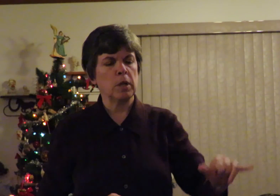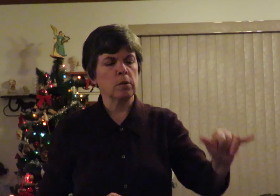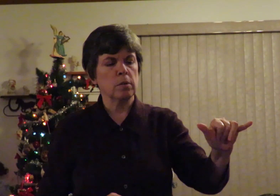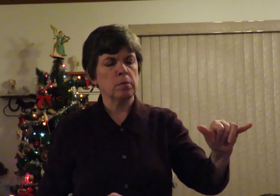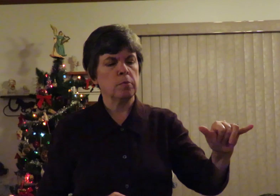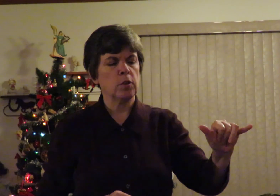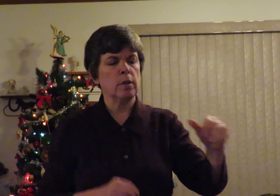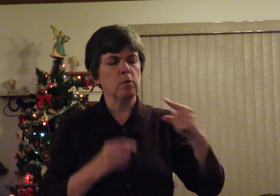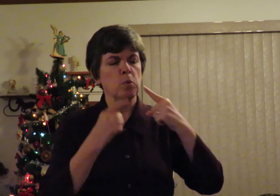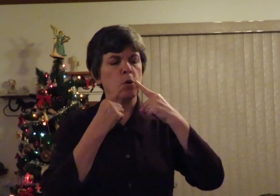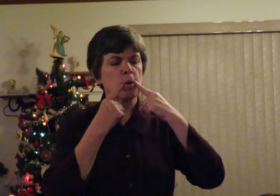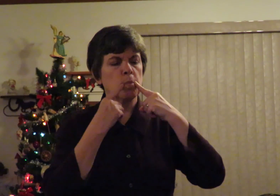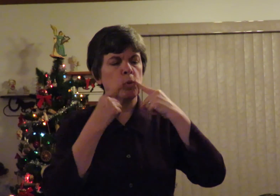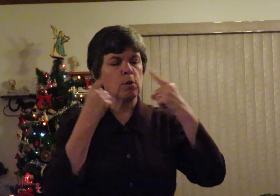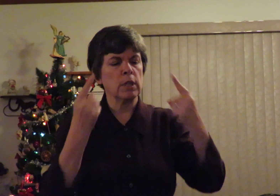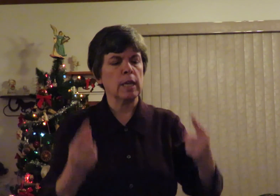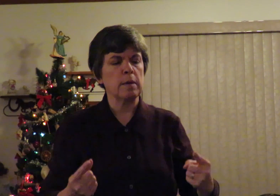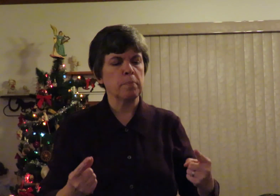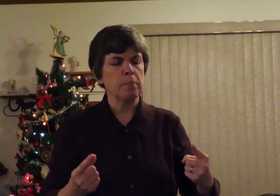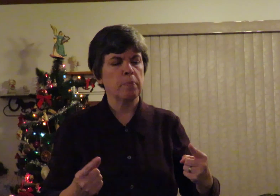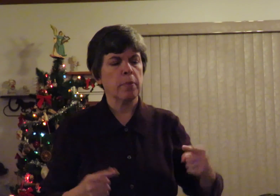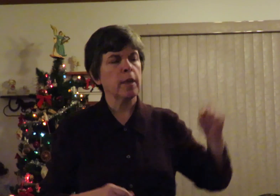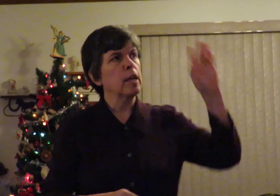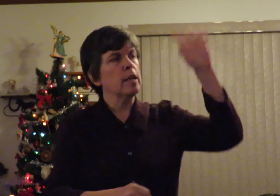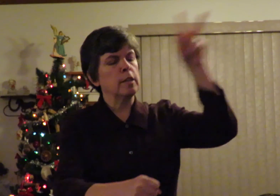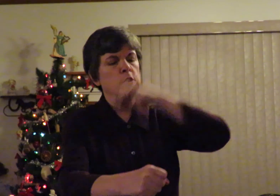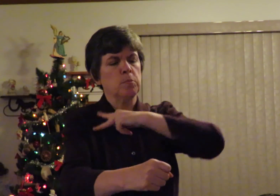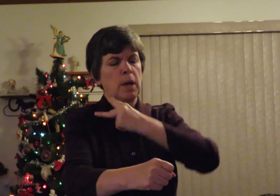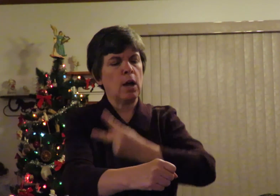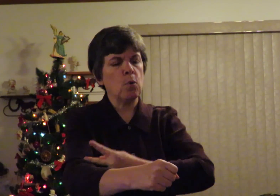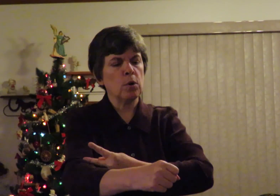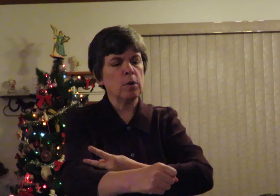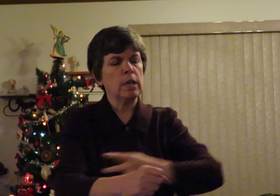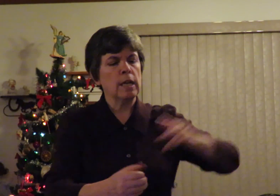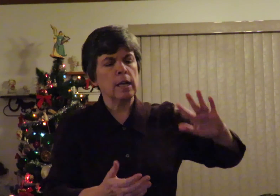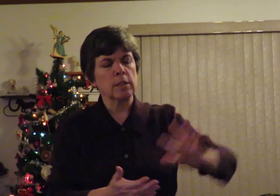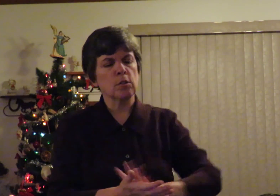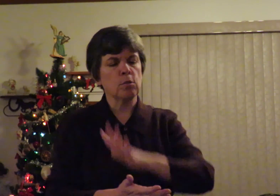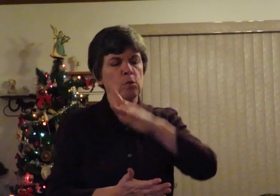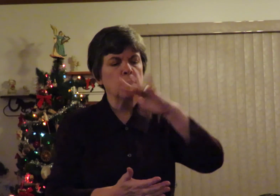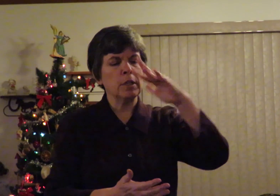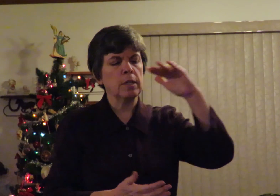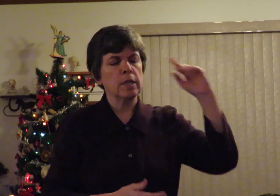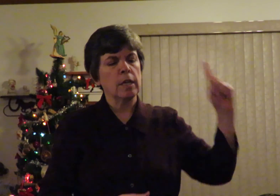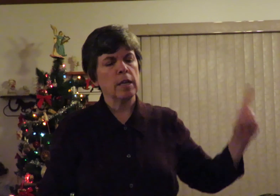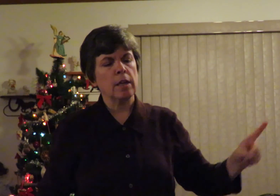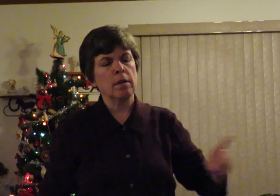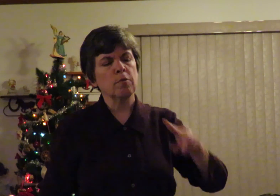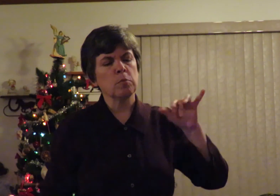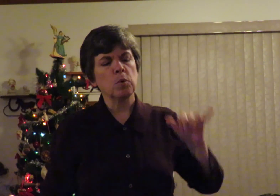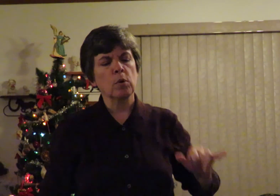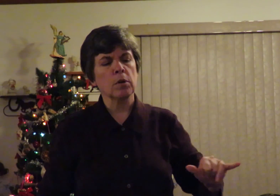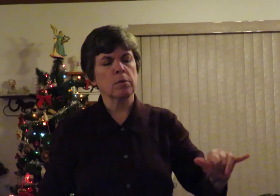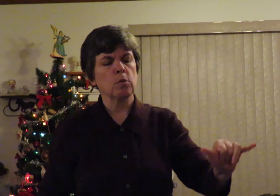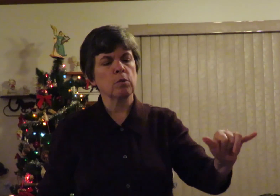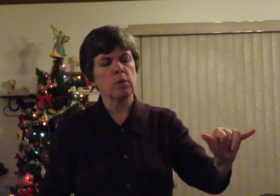better. Forevermore, proclaim. His power and glory evermore or